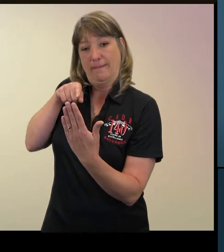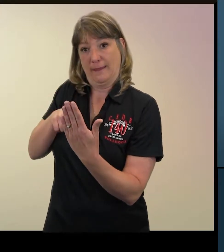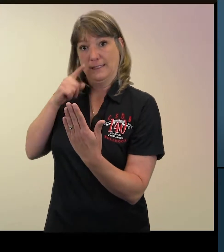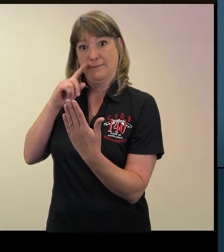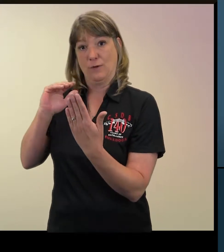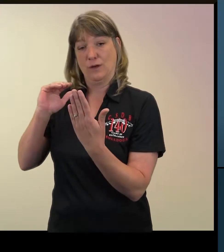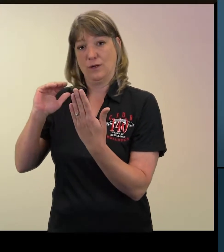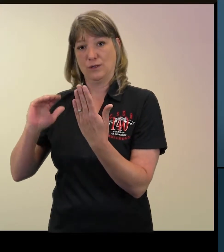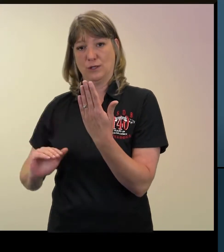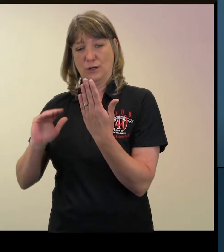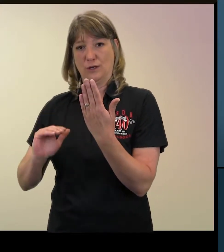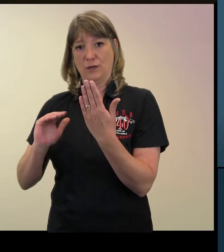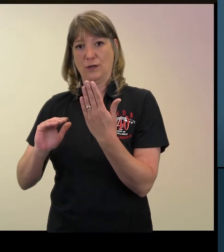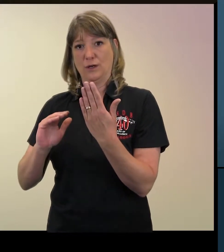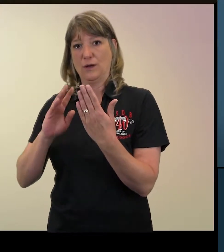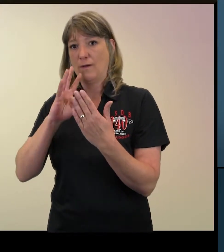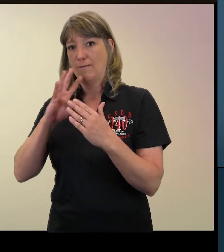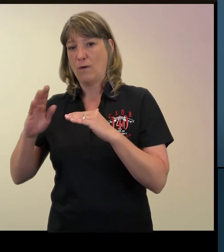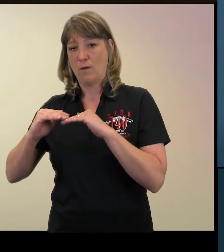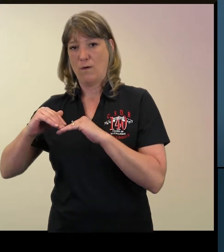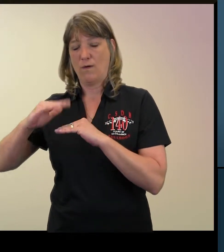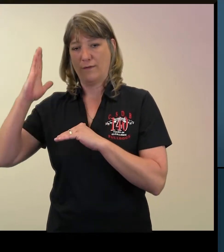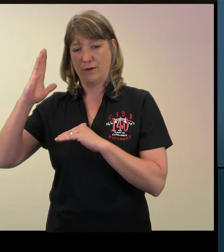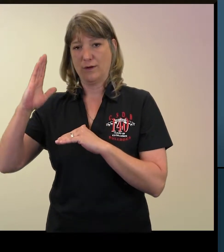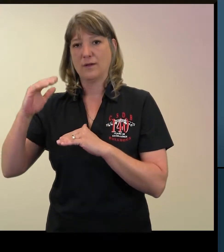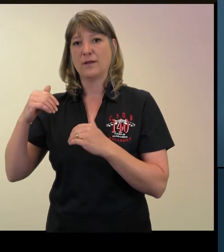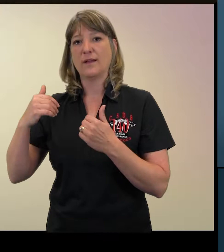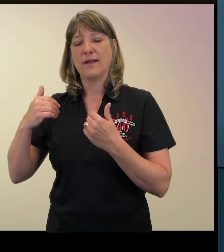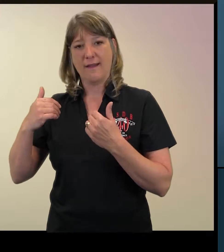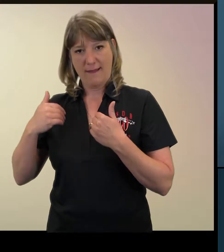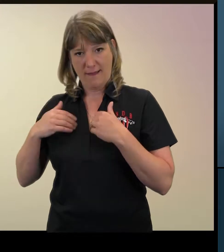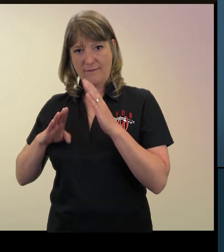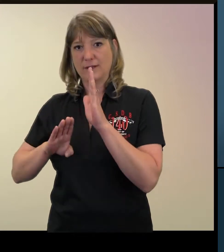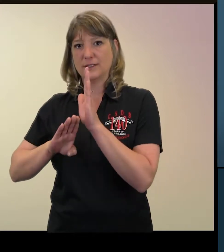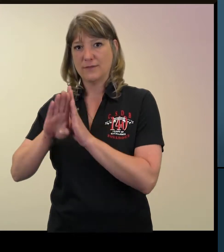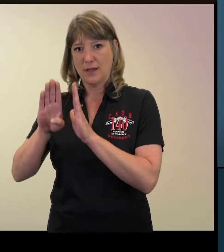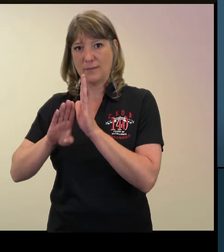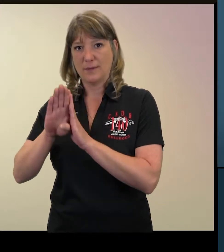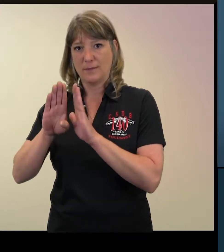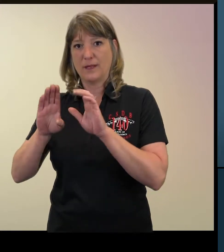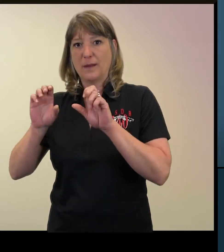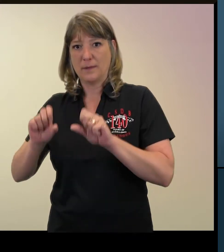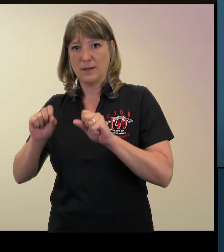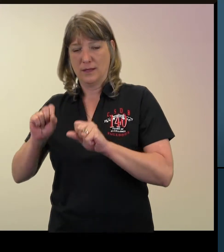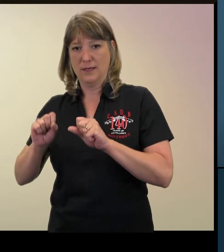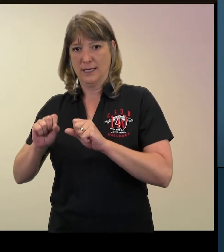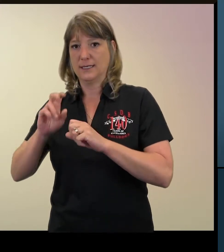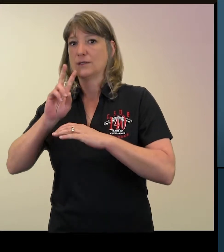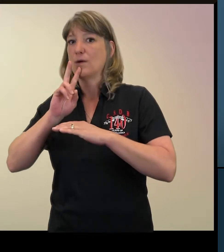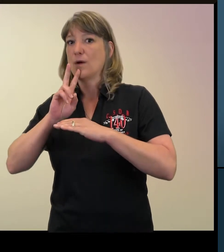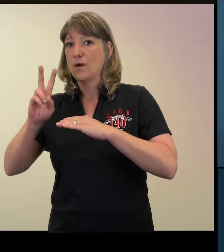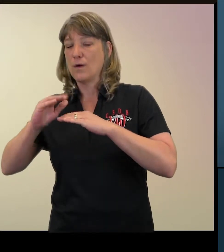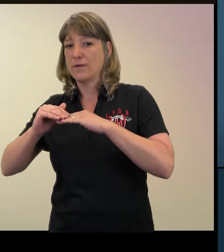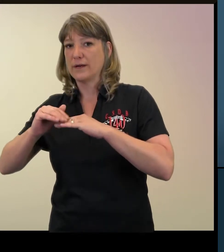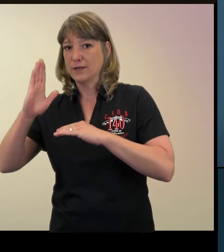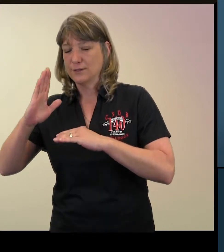This is for children who are over age 4 and who have developmental abilities over age